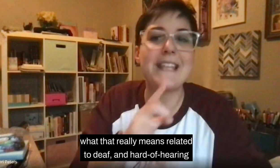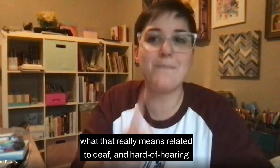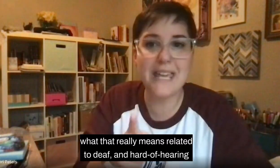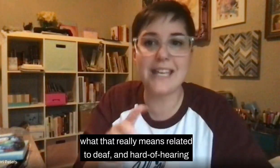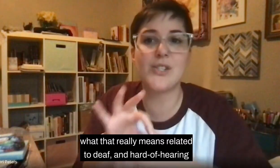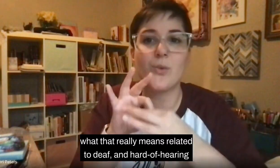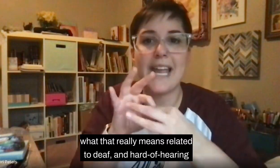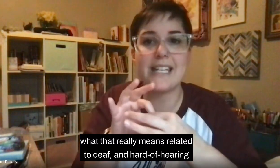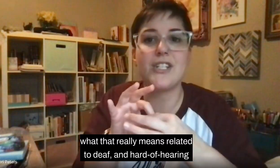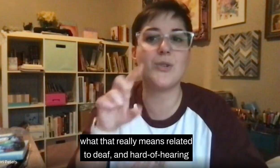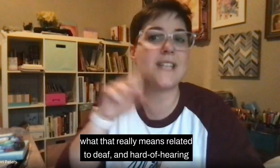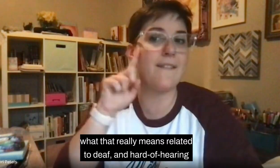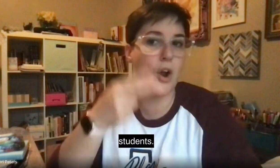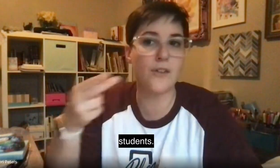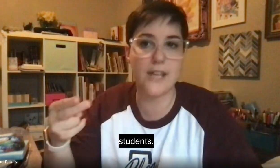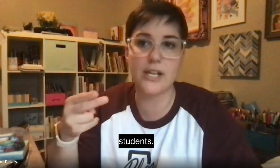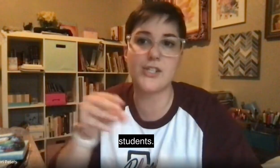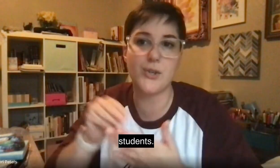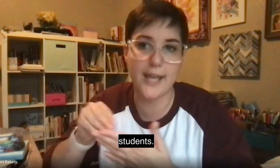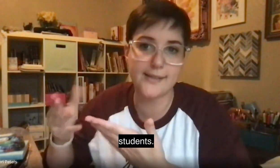means related to deaf and hard of hearing students.